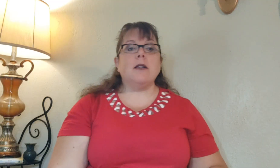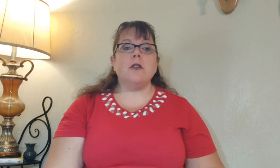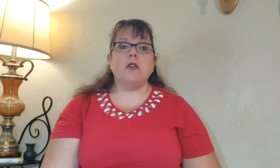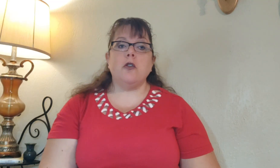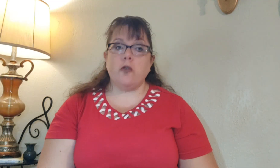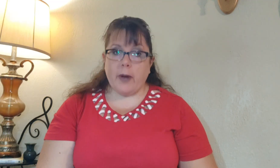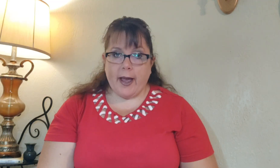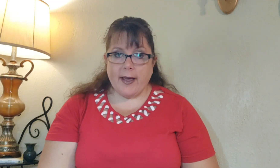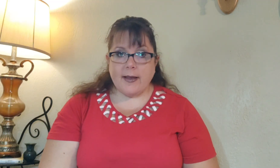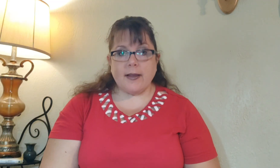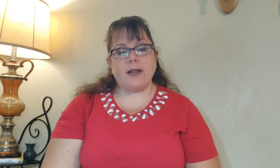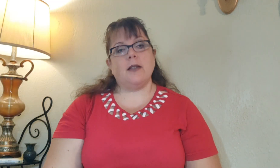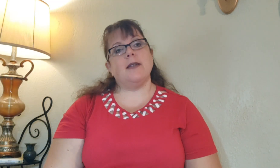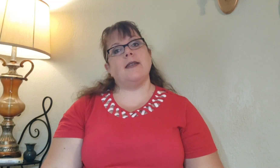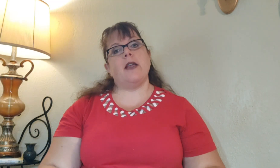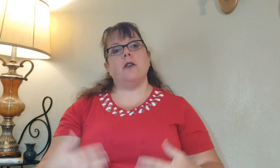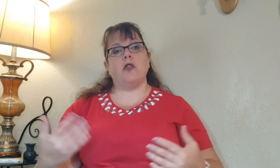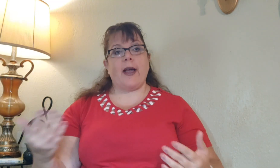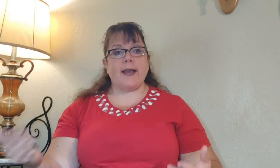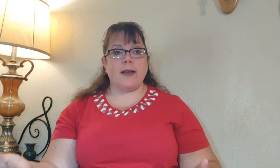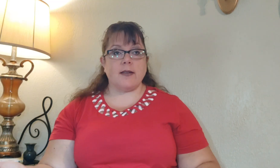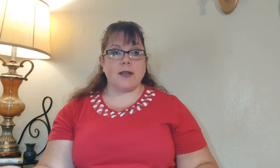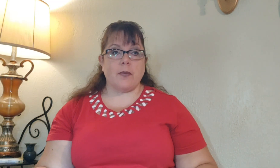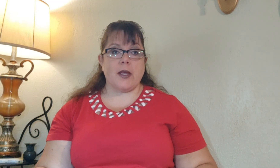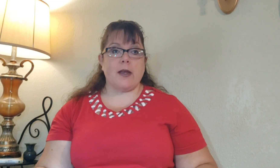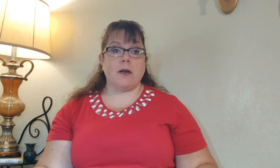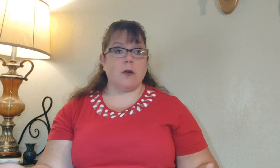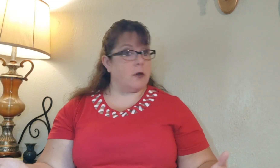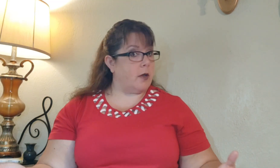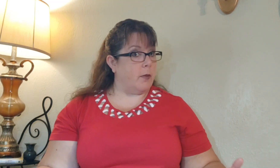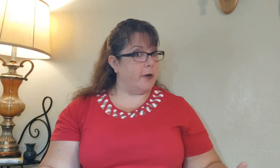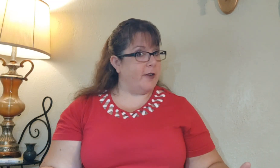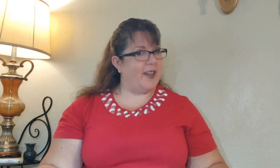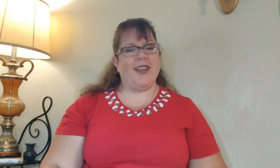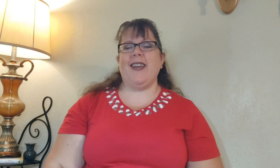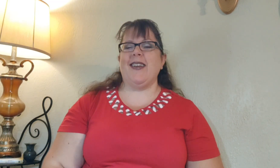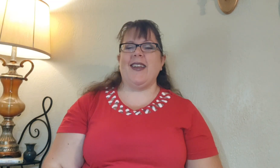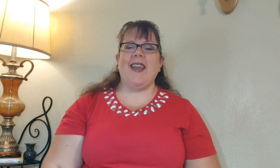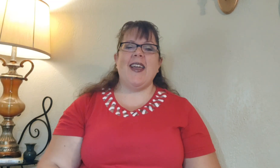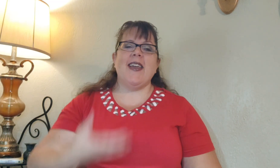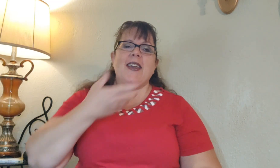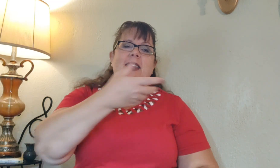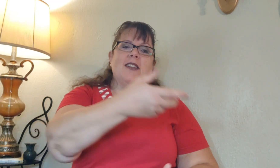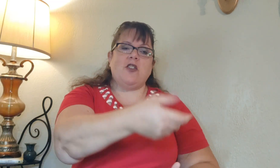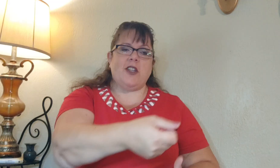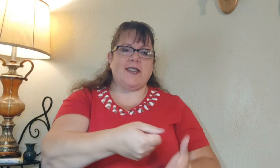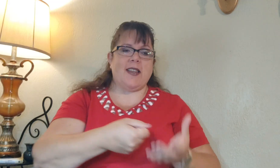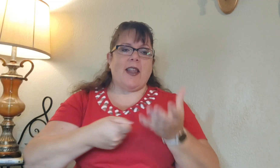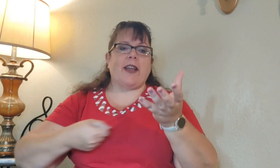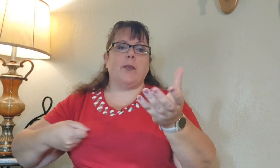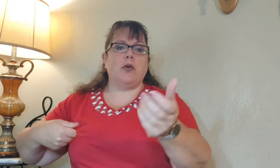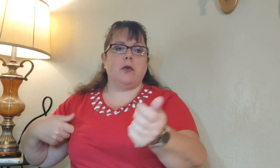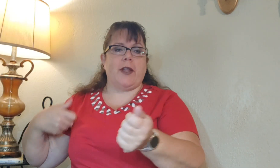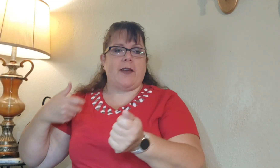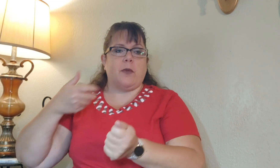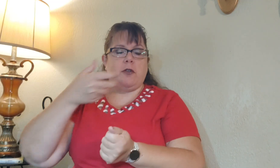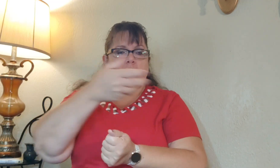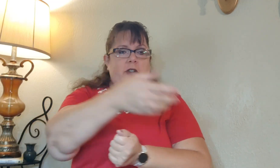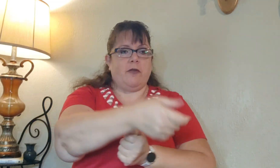And to drag, like let's say you're dragging something or someone, and it's just like a pulling motion.